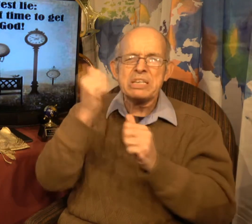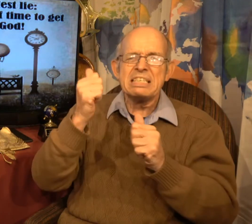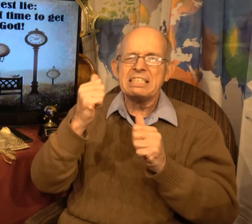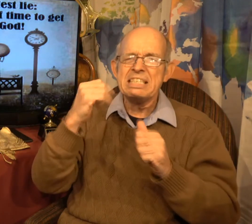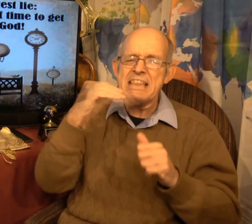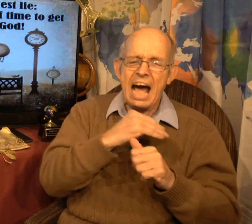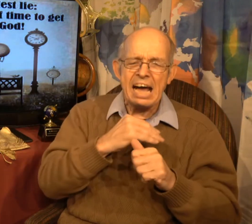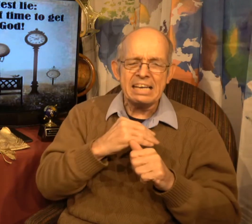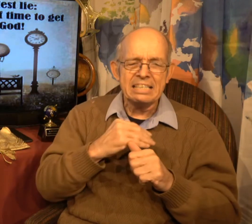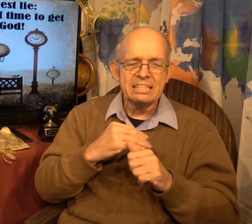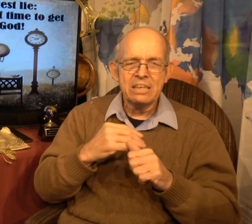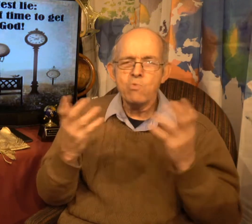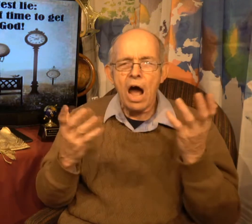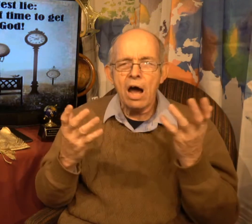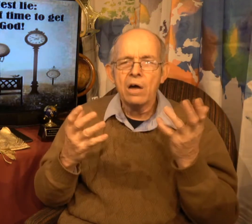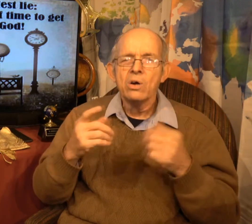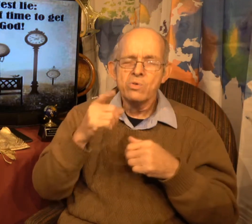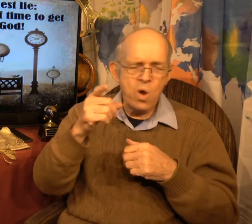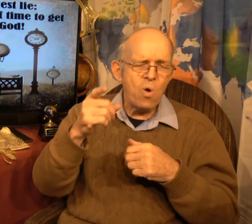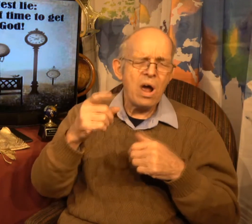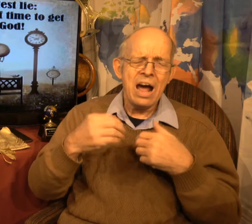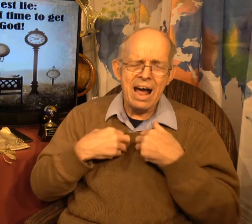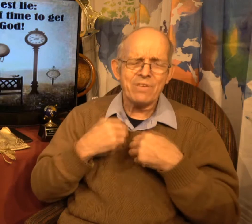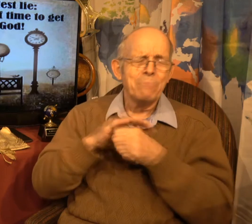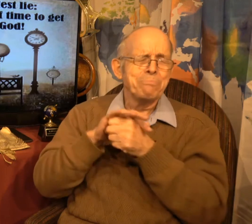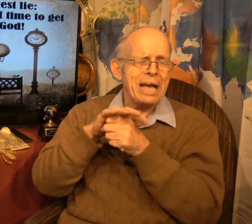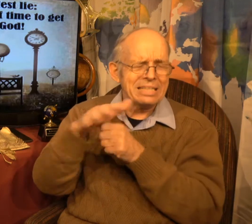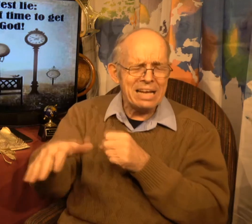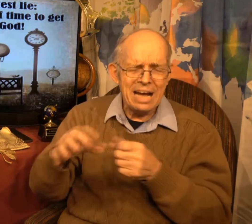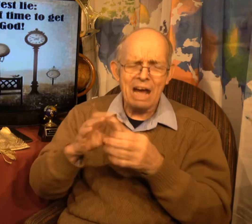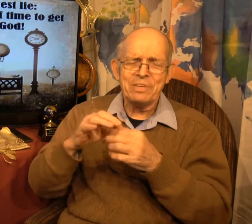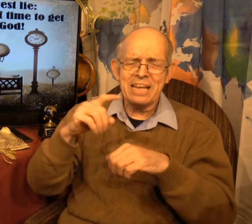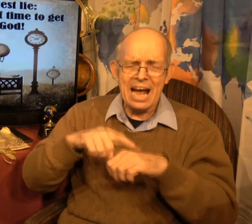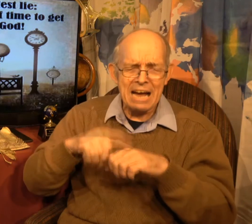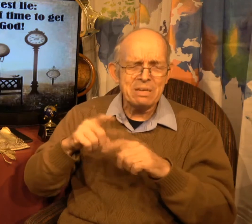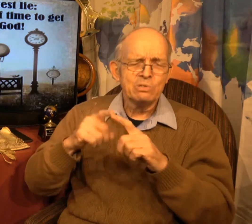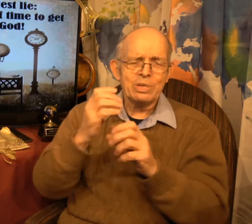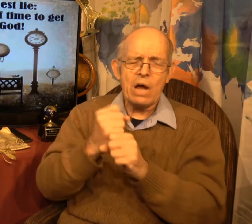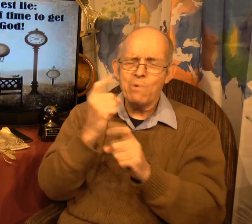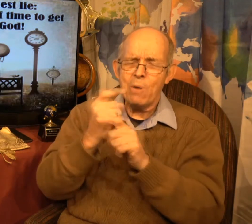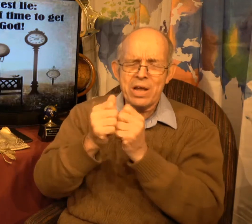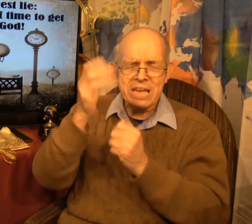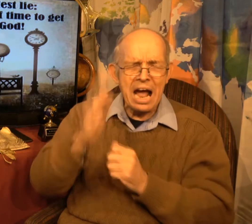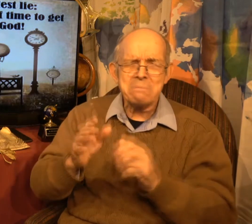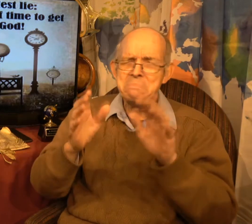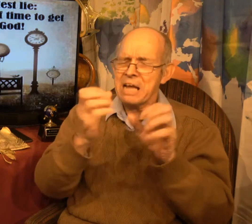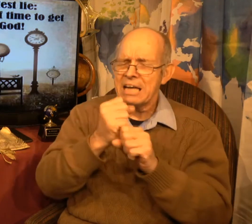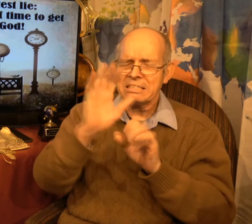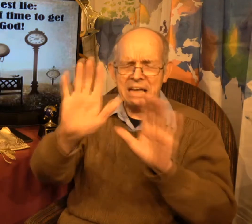biggest lie. Well, you have plenty of time to stop loving God. That